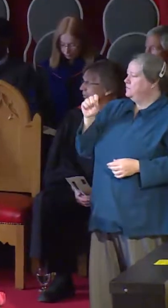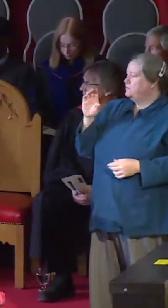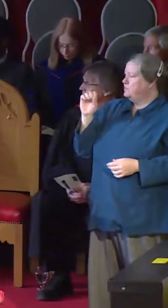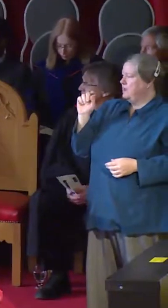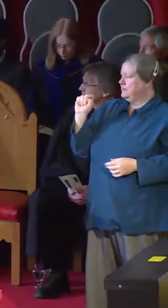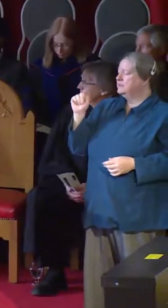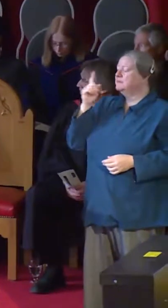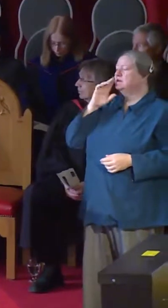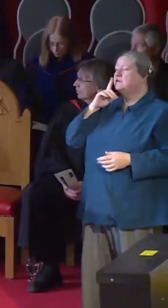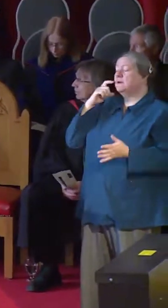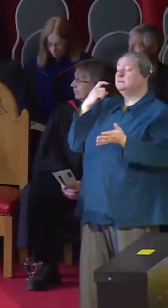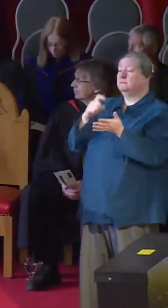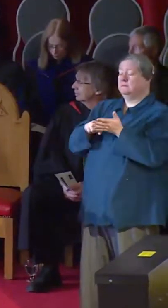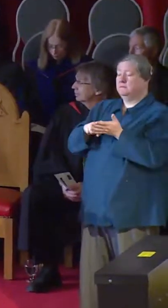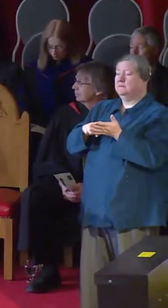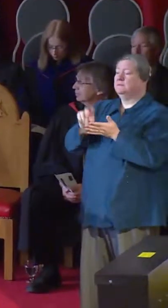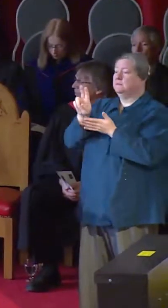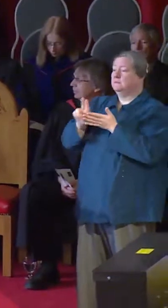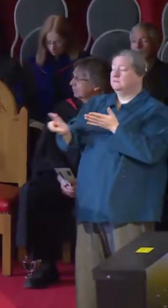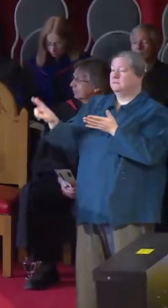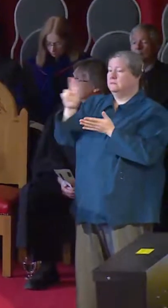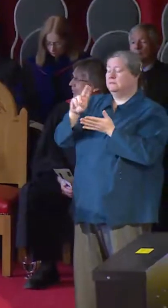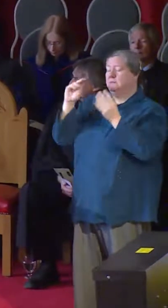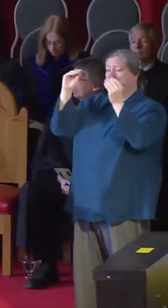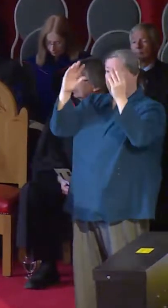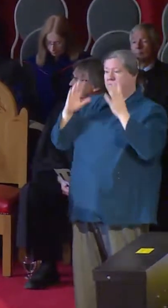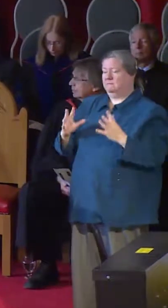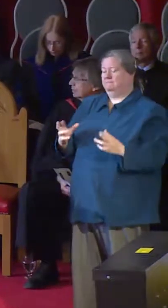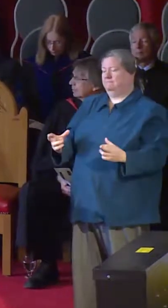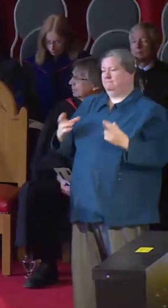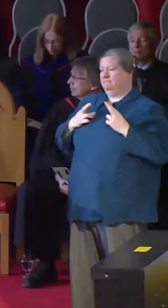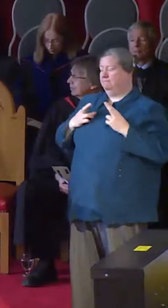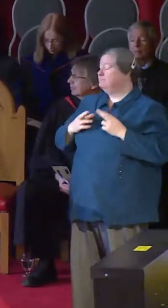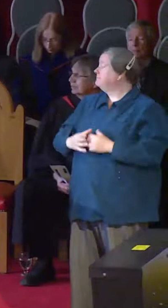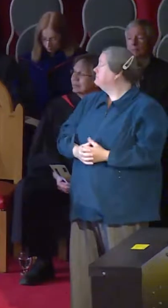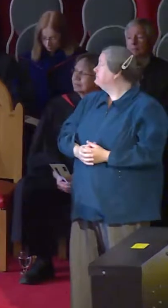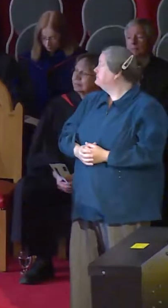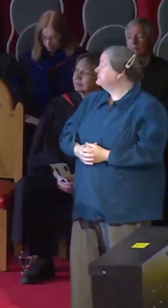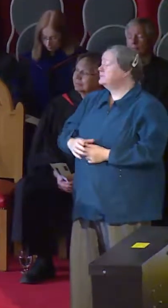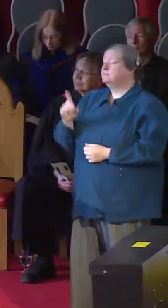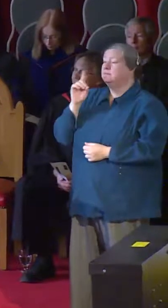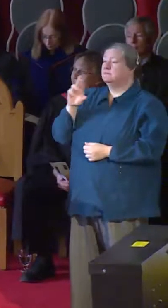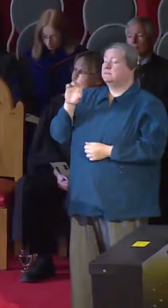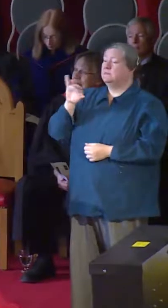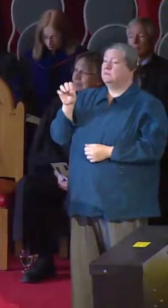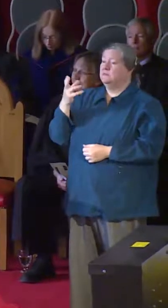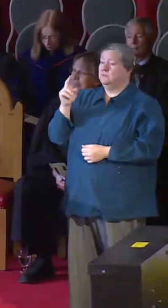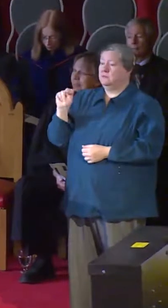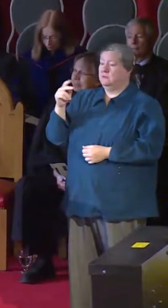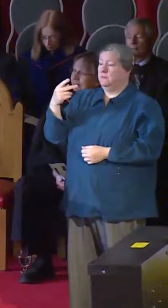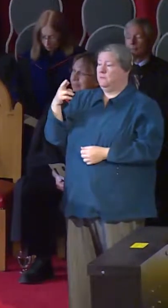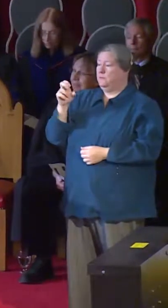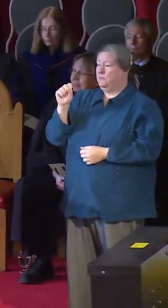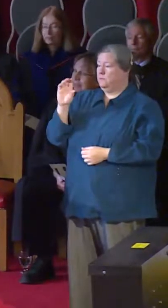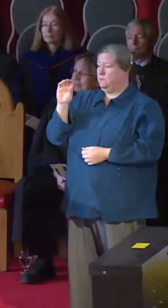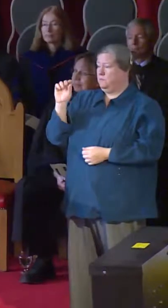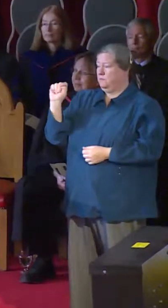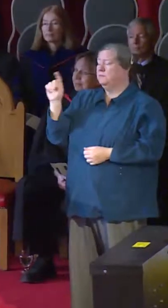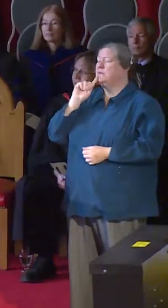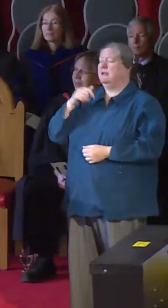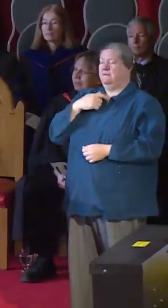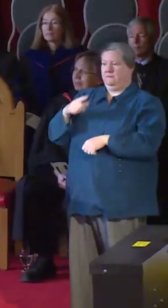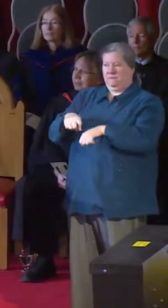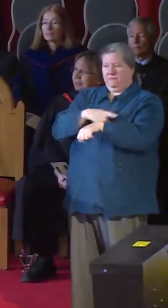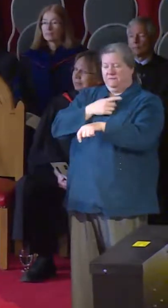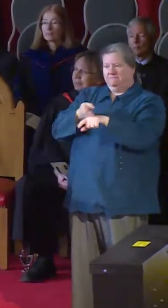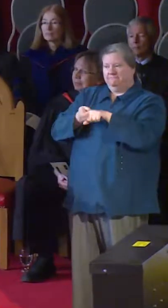the distinction of University Professor Emeritus. Dr. John Prescott has had a long and distinguished career